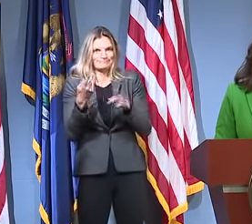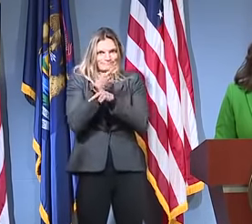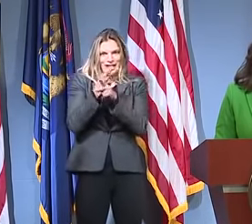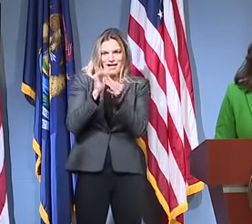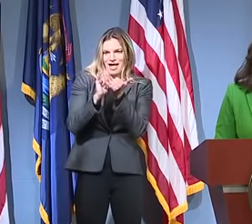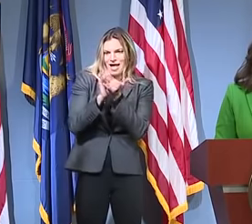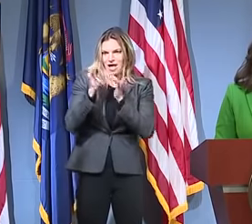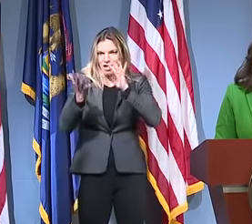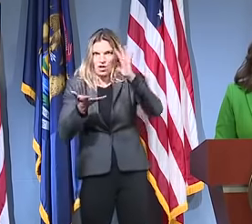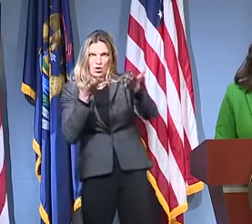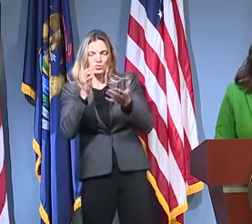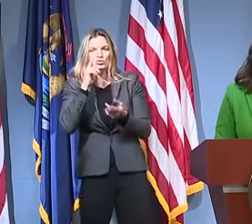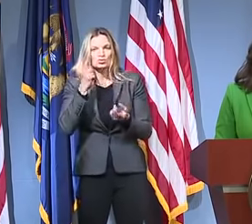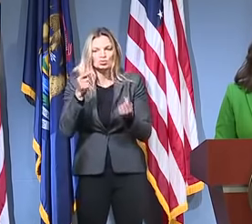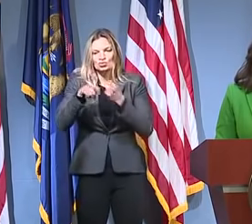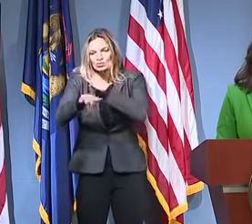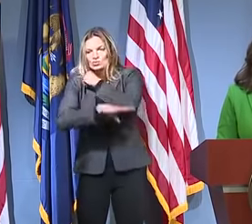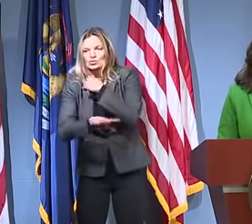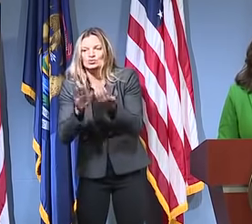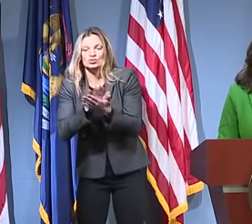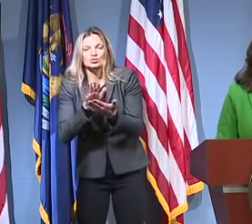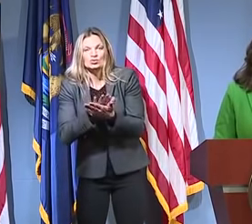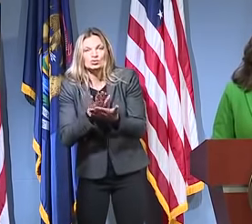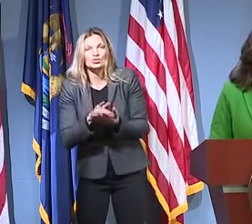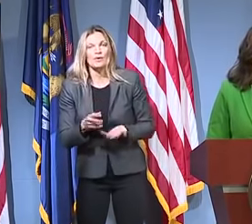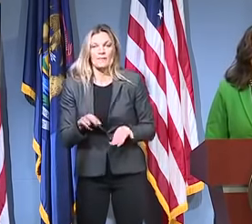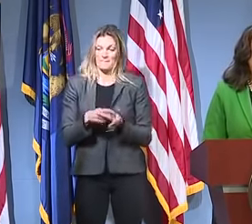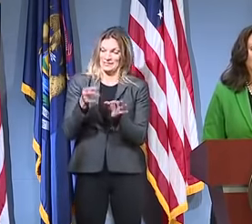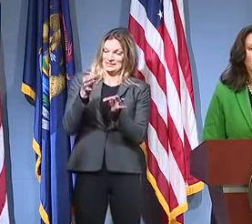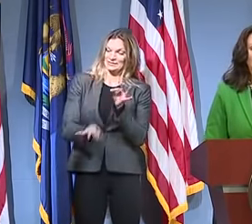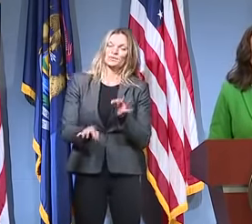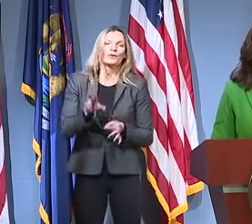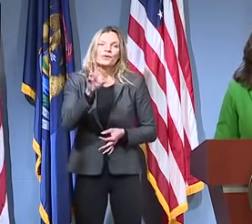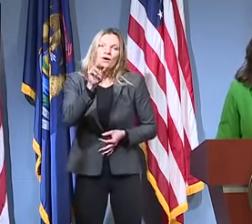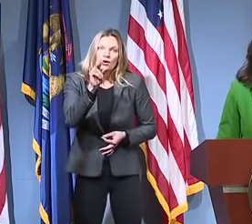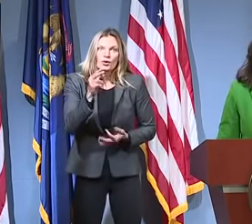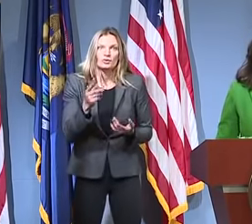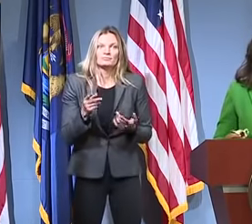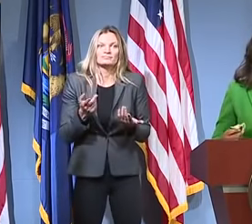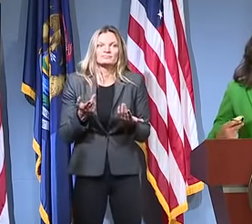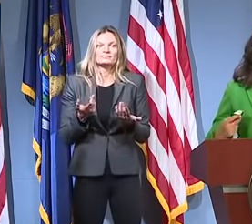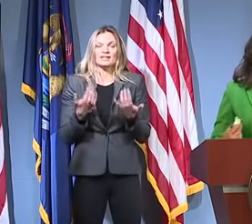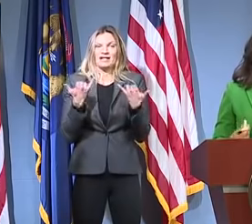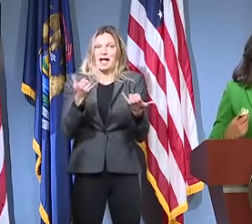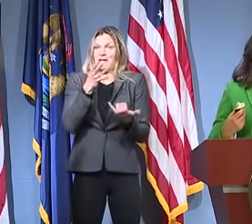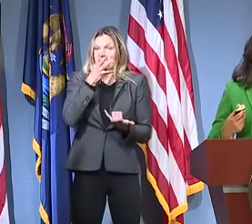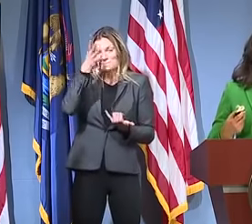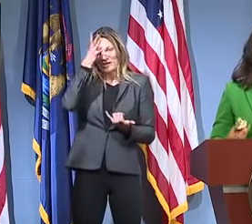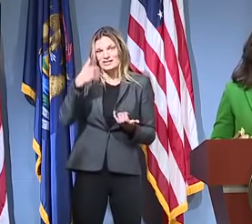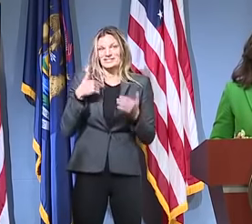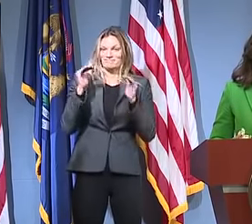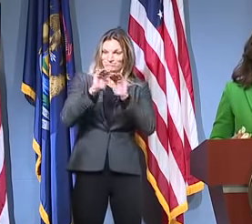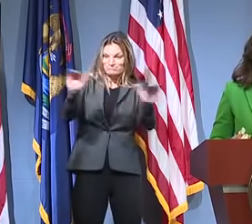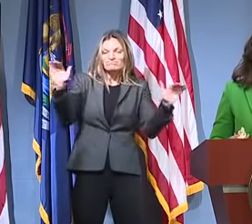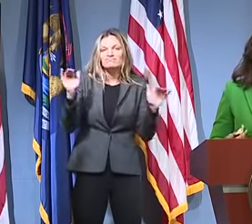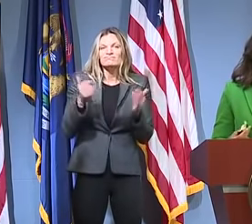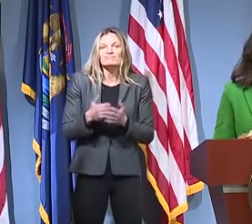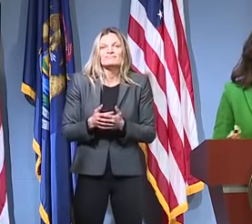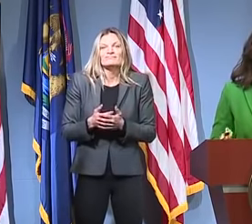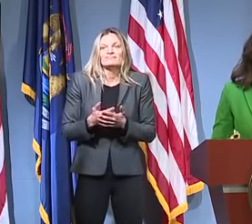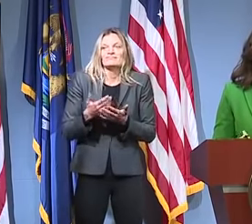very same thing. And it doesn't make it easier, but the fact of the matter is parents have to be a part of